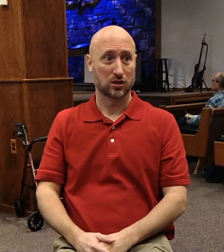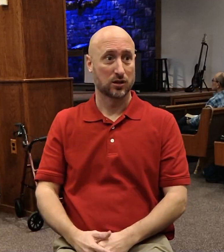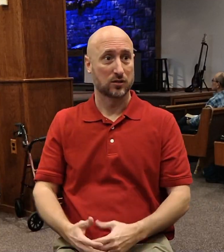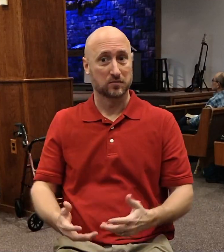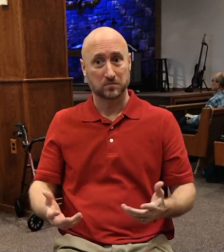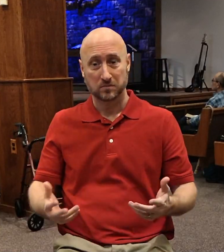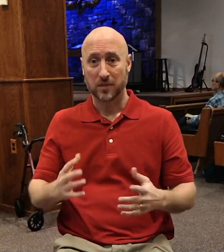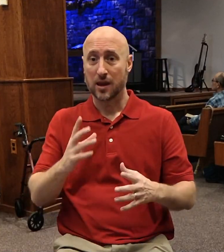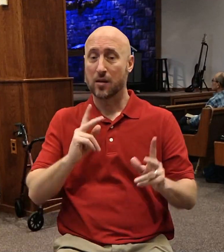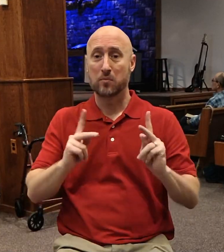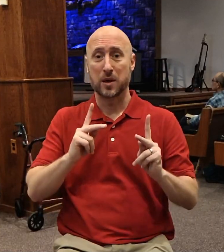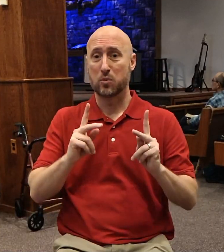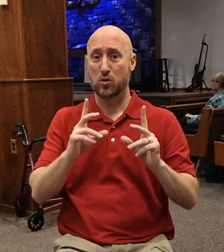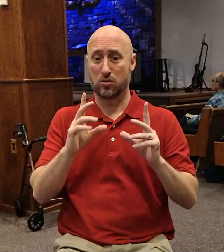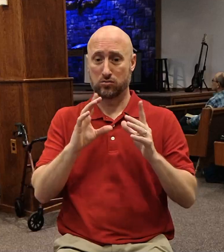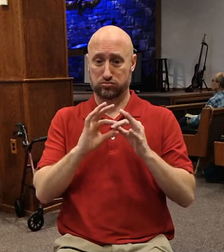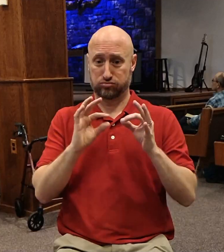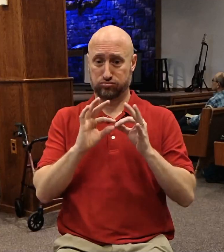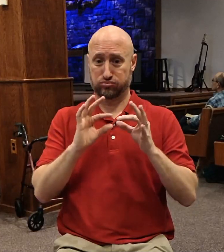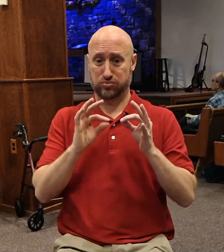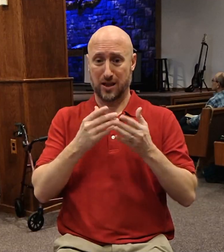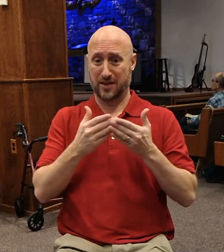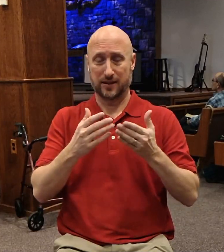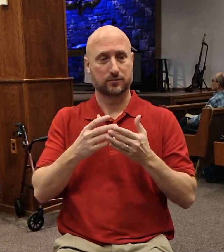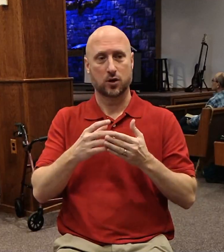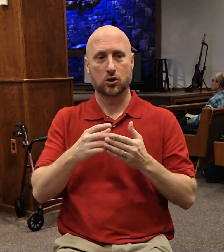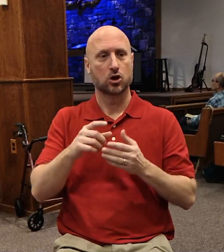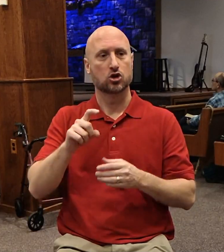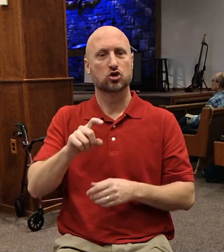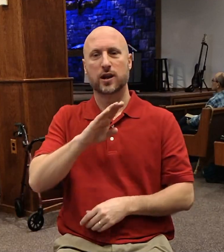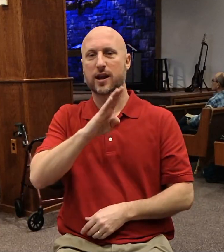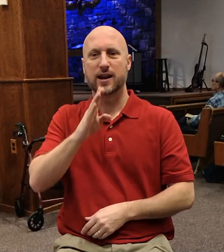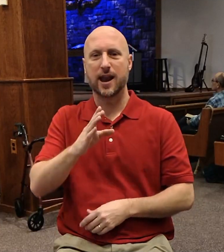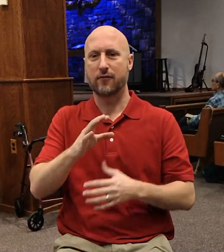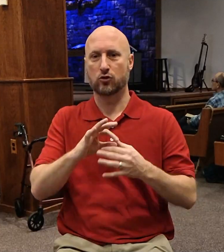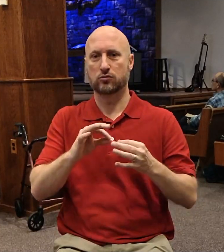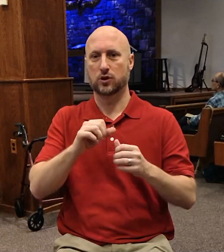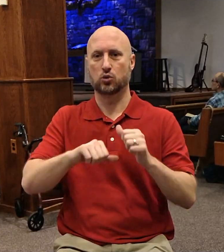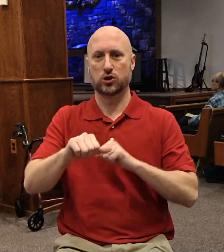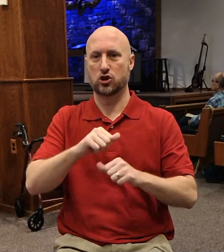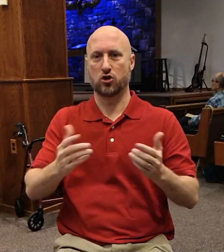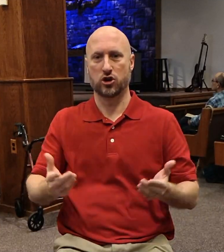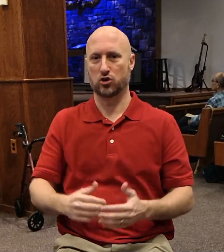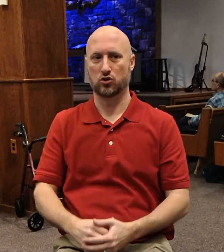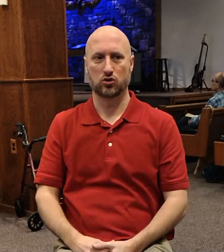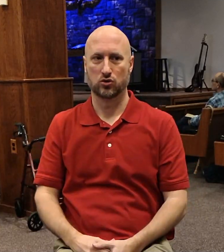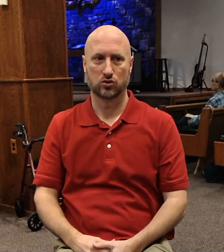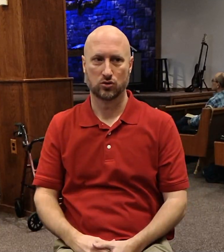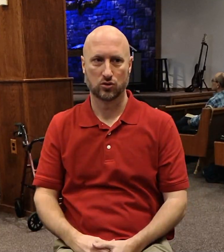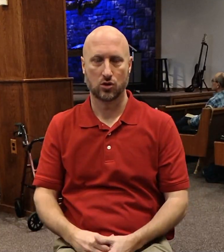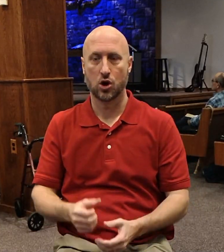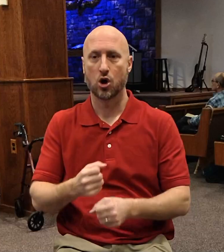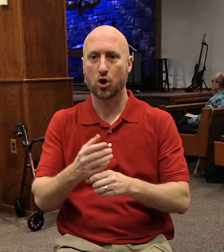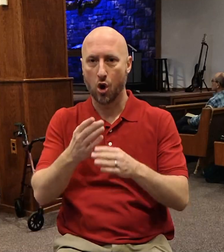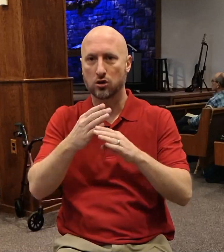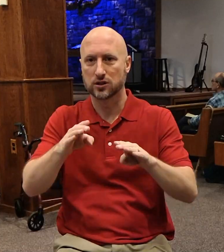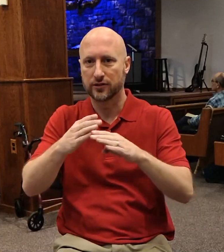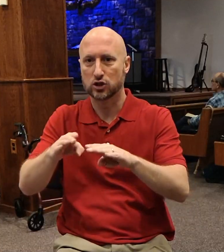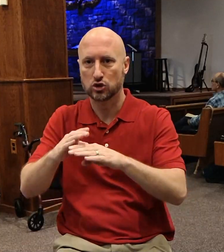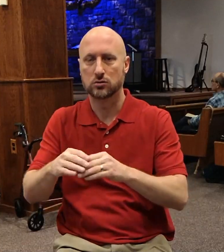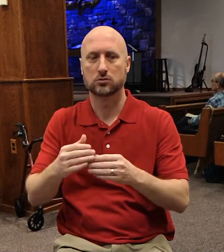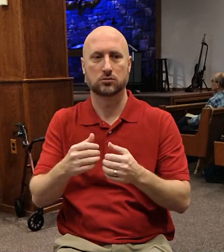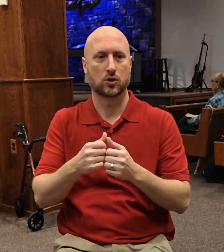said things that should never have been said to one another and it caused division, separation.